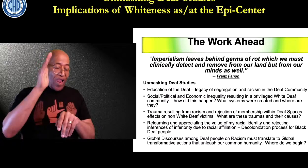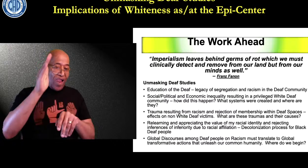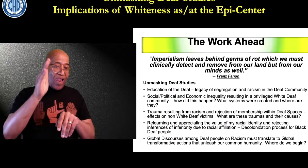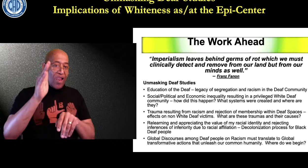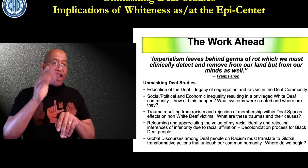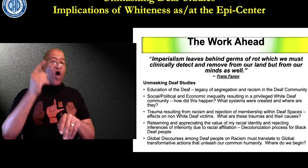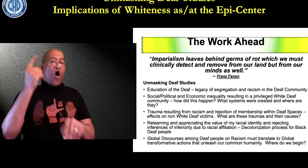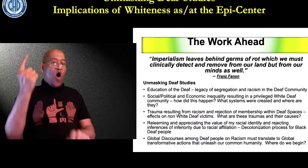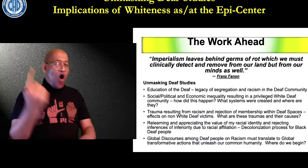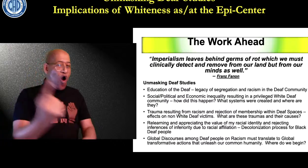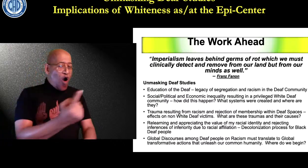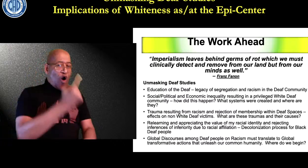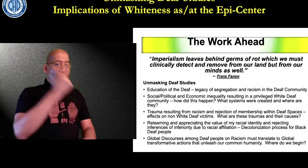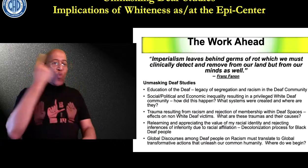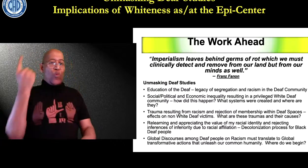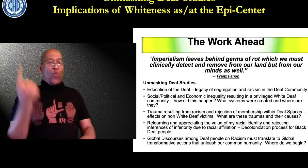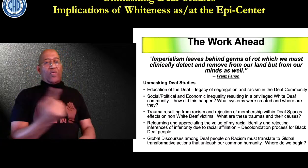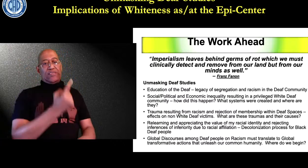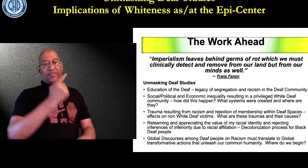people